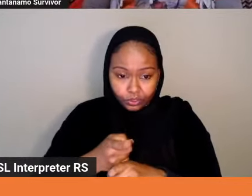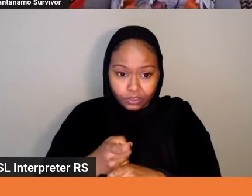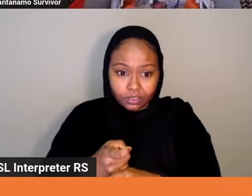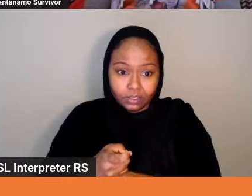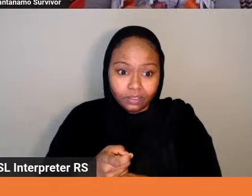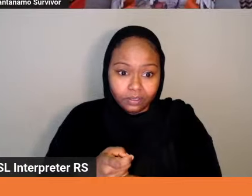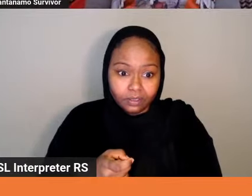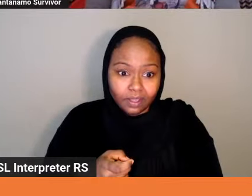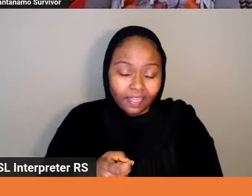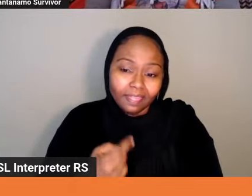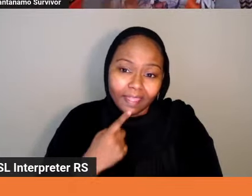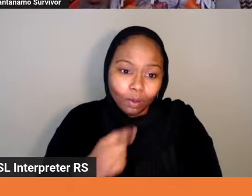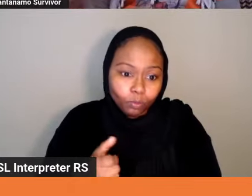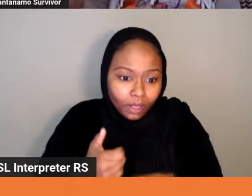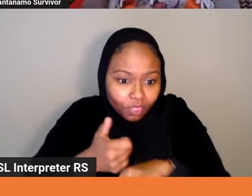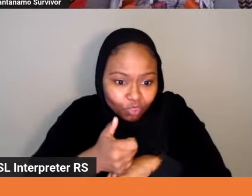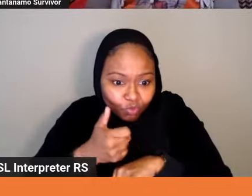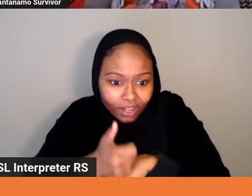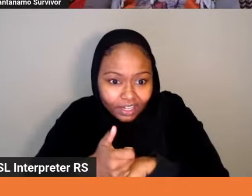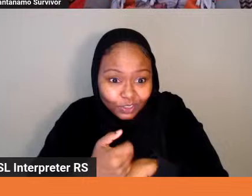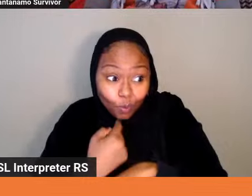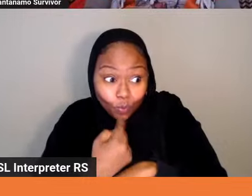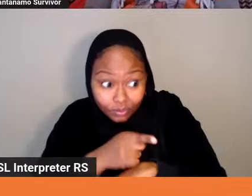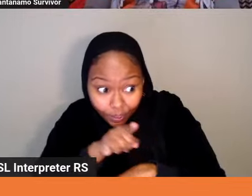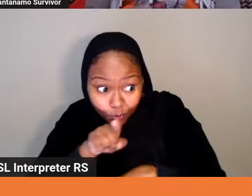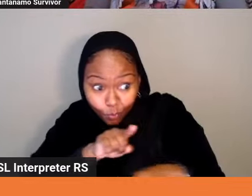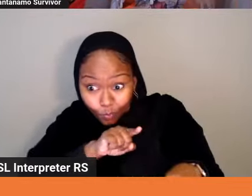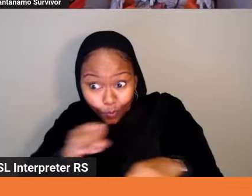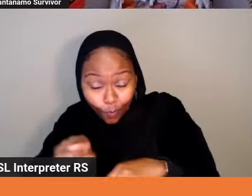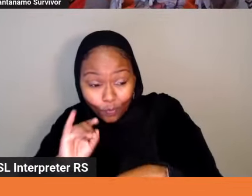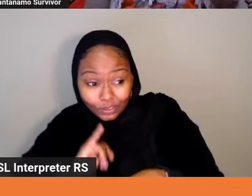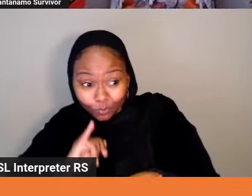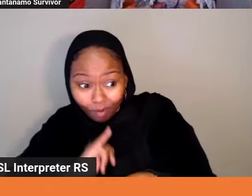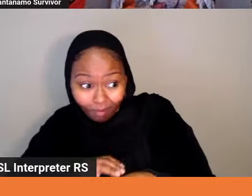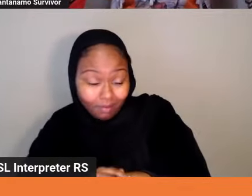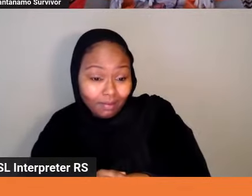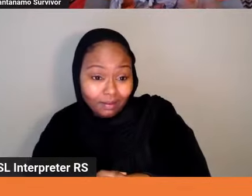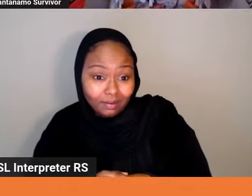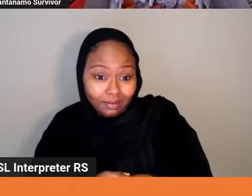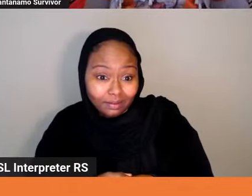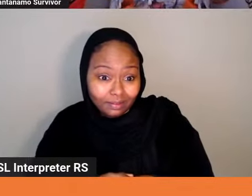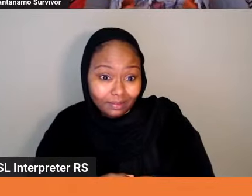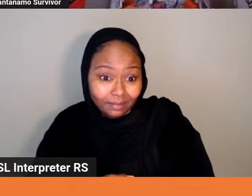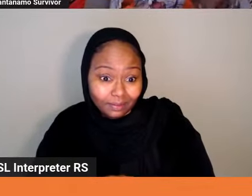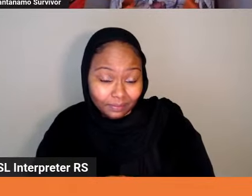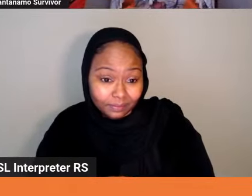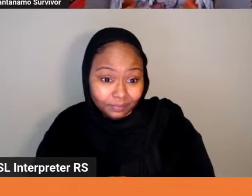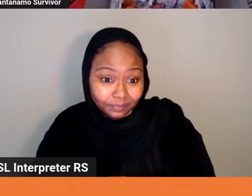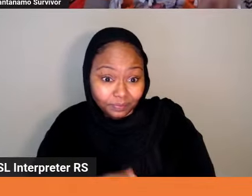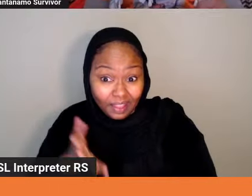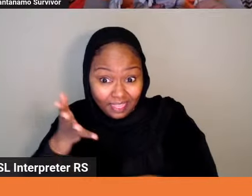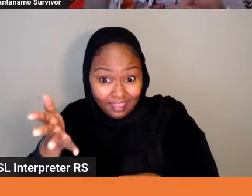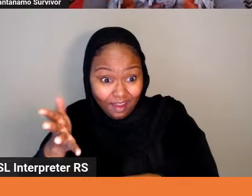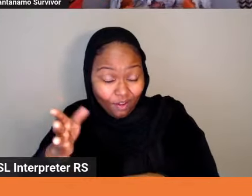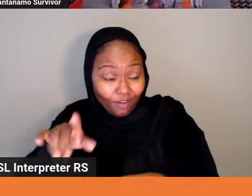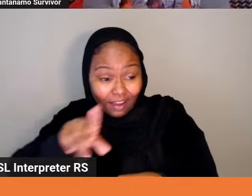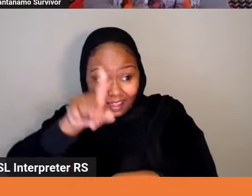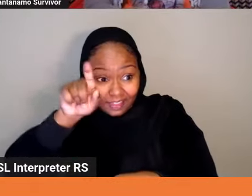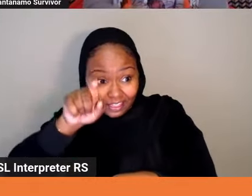they would threaten us to send us to Israel to be interrogated there. Even in the Egyptian prison in